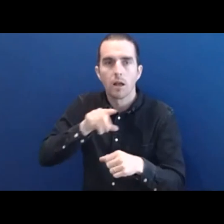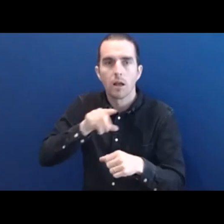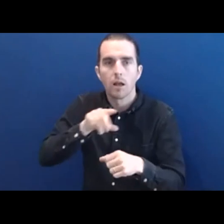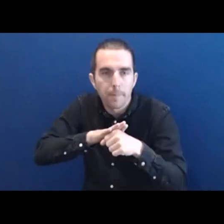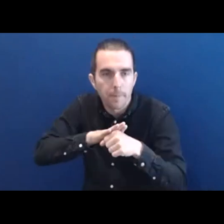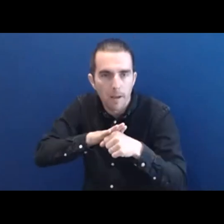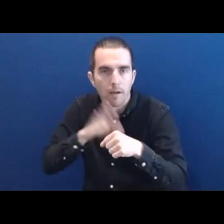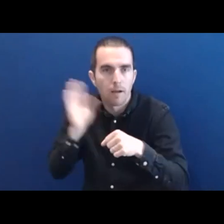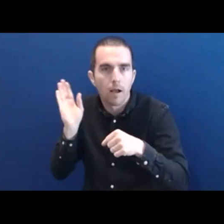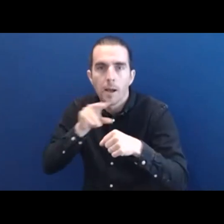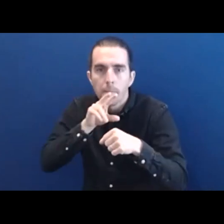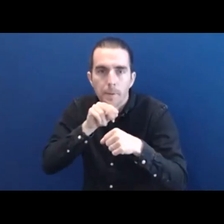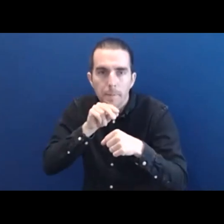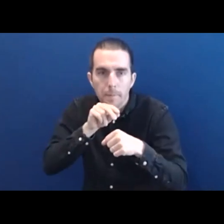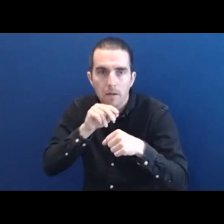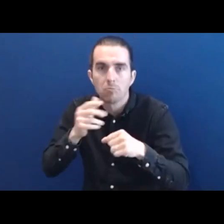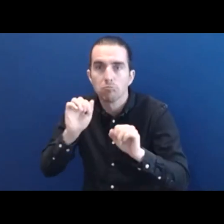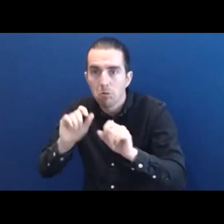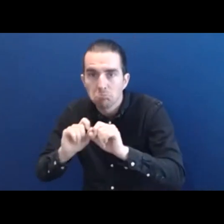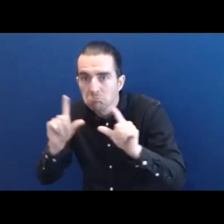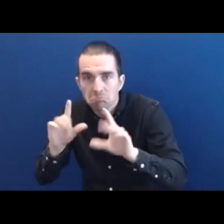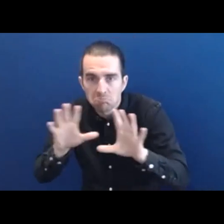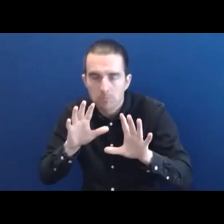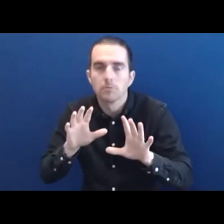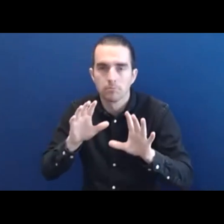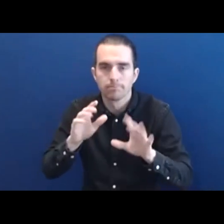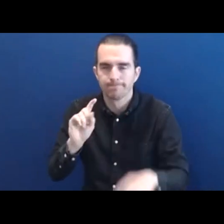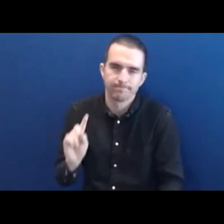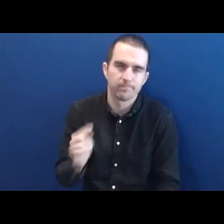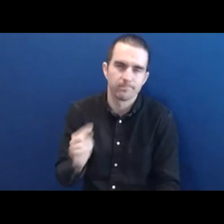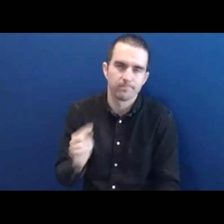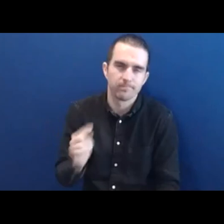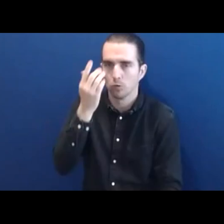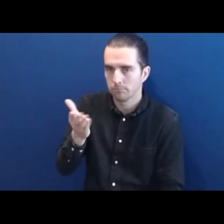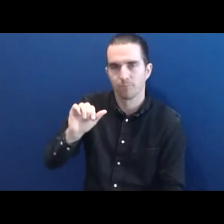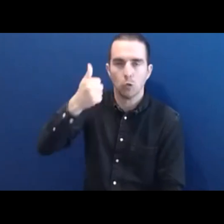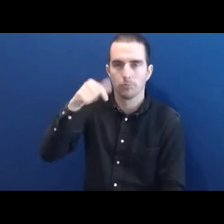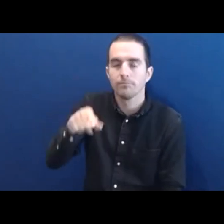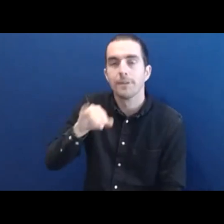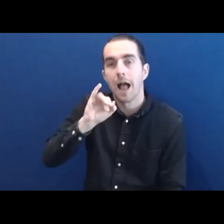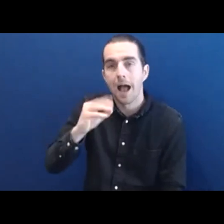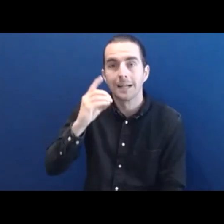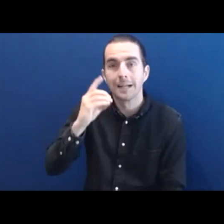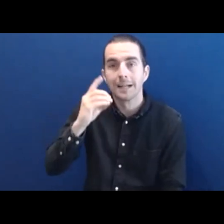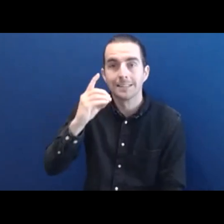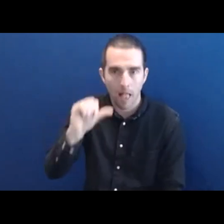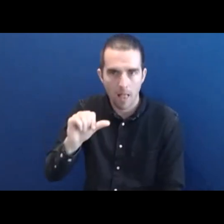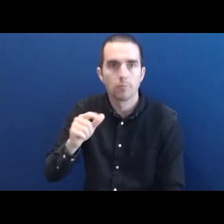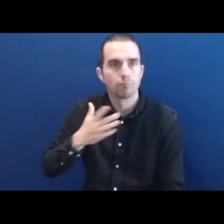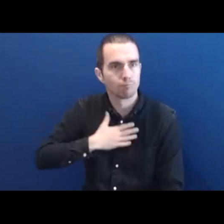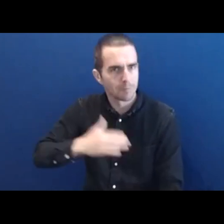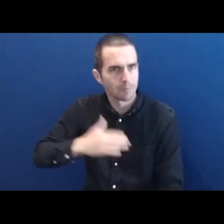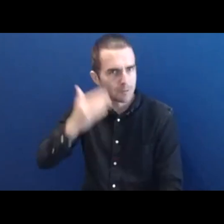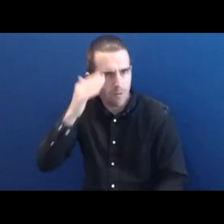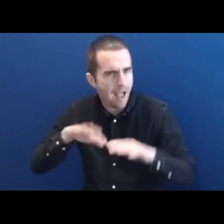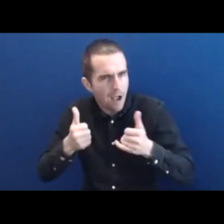to improve the research and data collection on civic participation of persons with disabilities, and if you